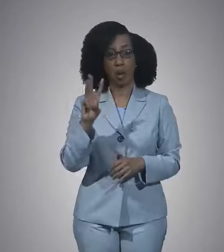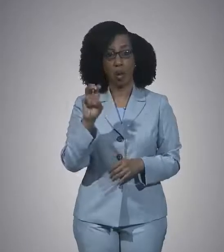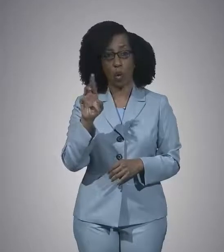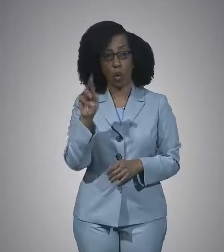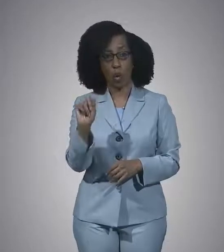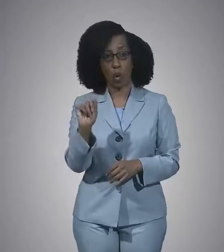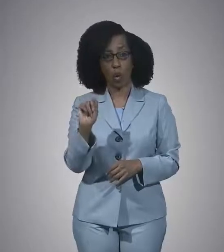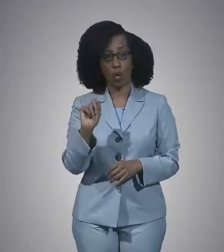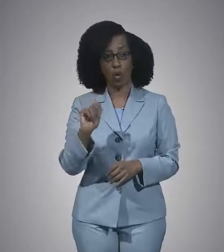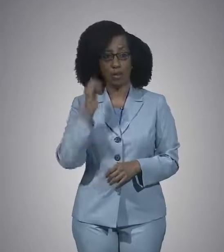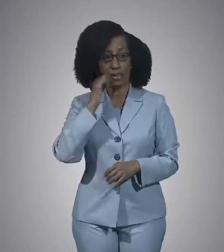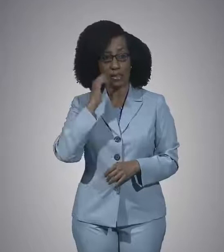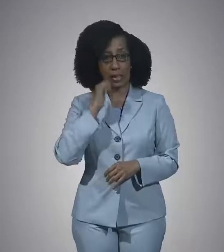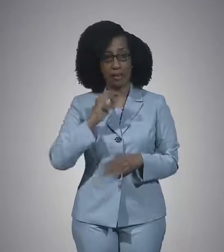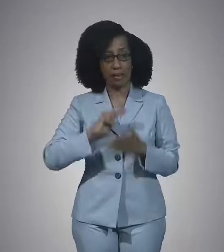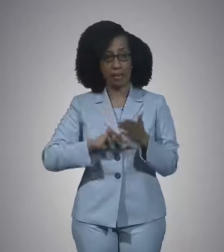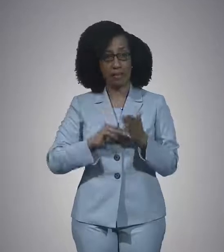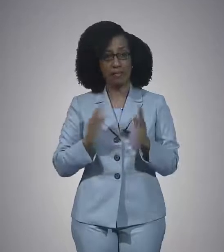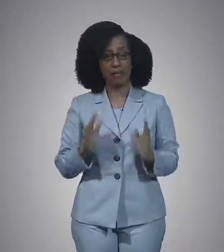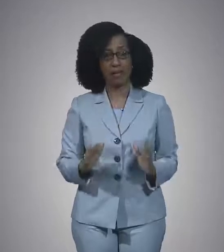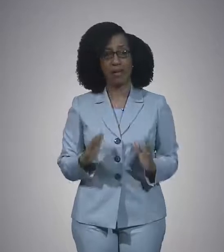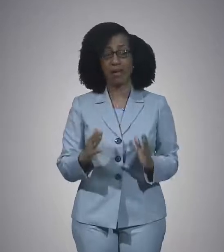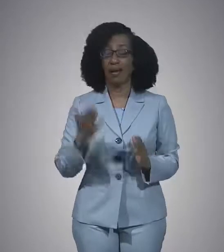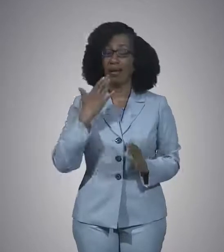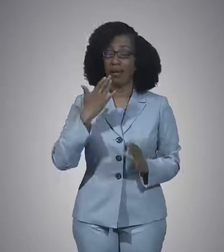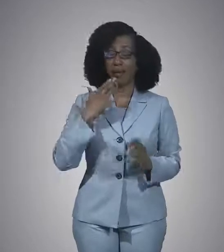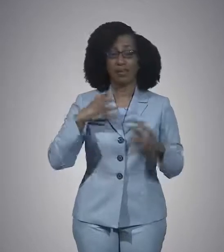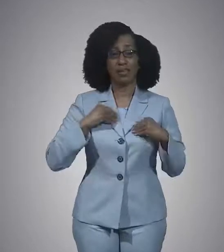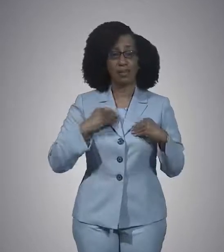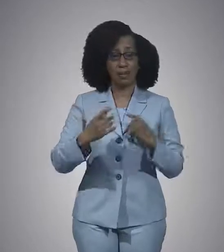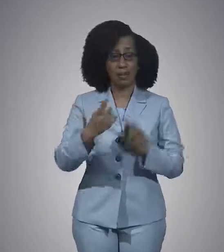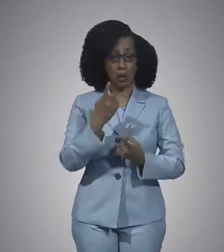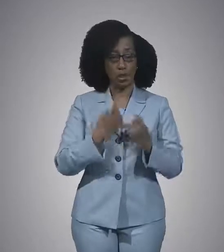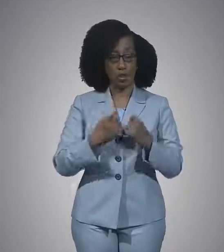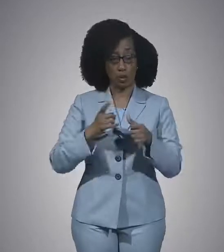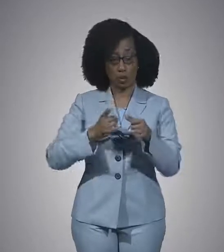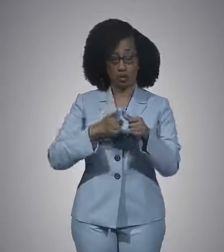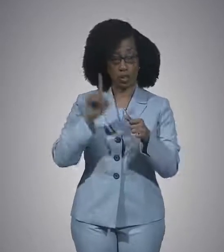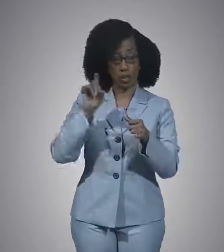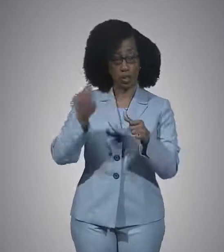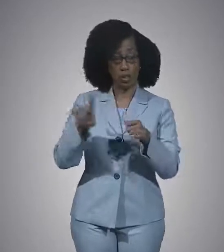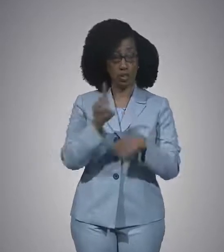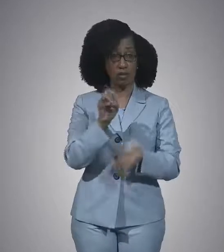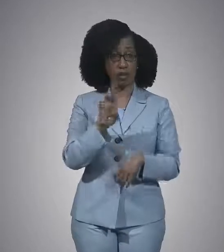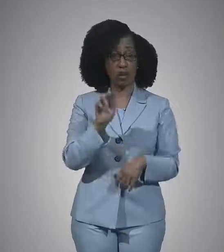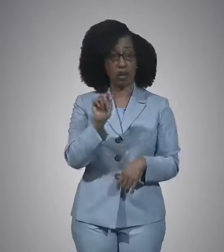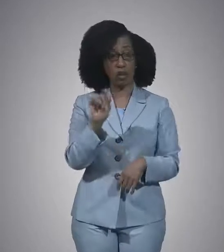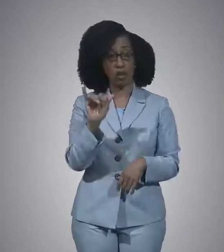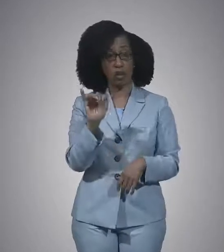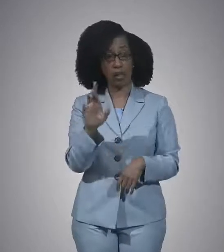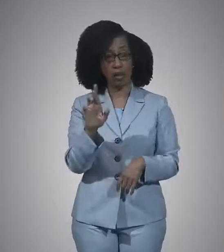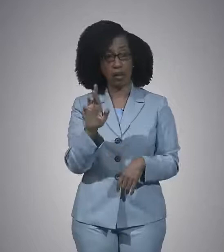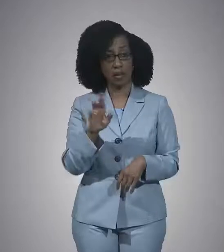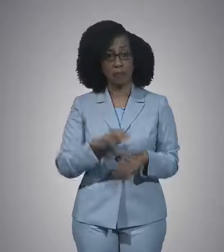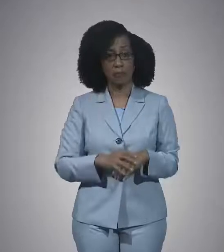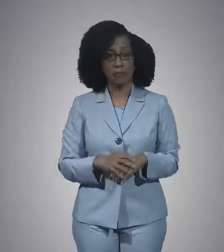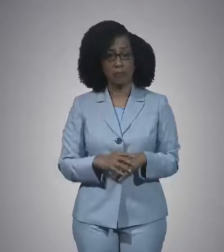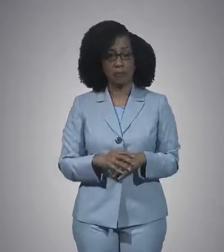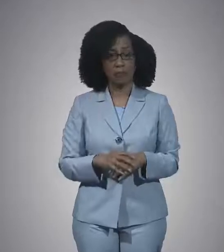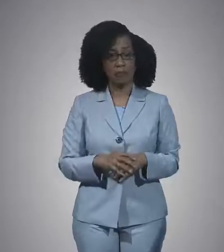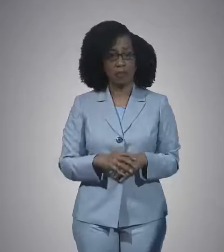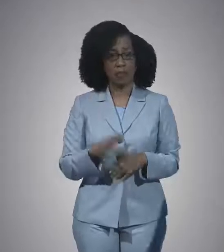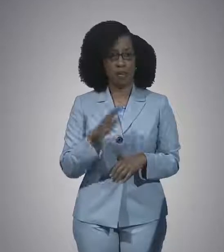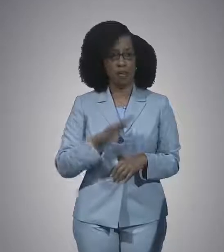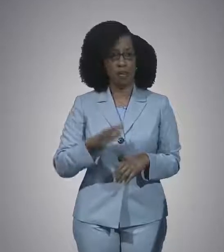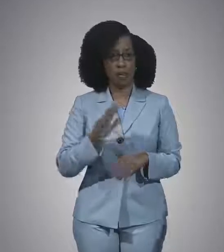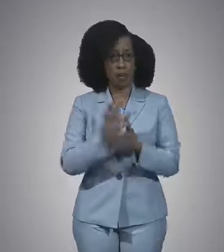Hi, thanks for taking our questions this afternoon. My first question is for Dr. Taylor. We've been under a mask mandate for